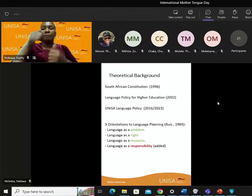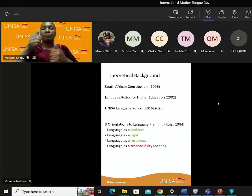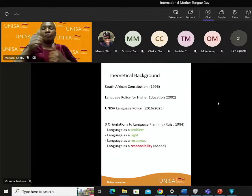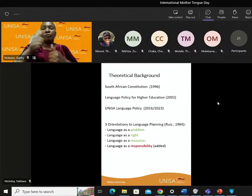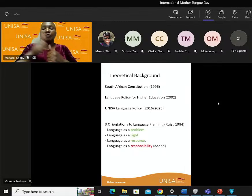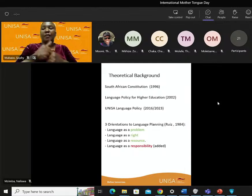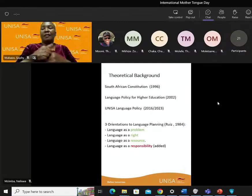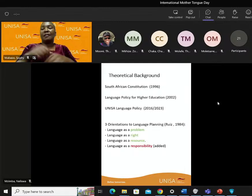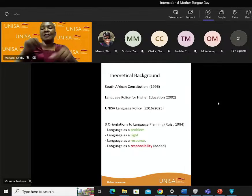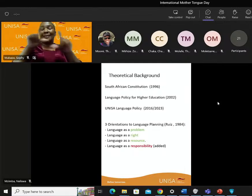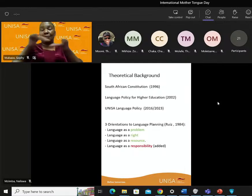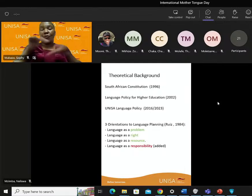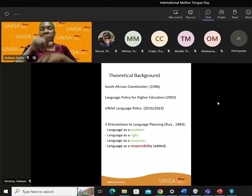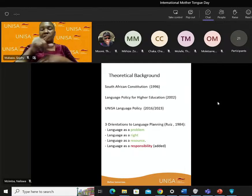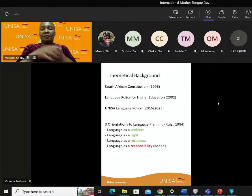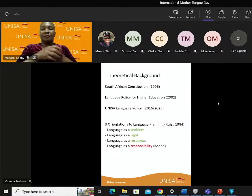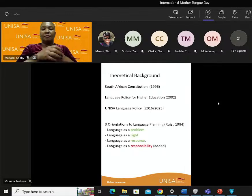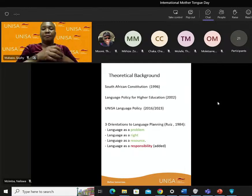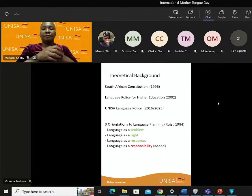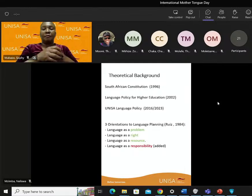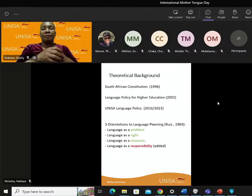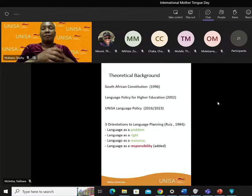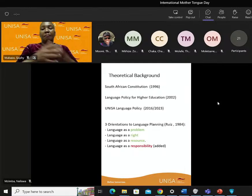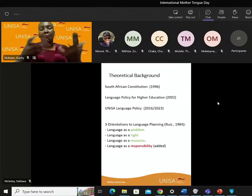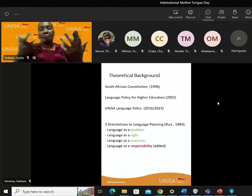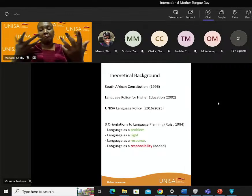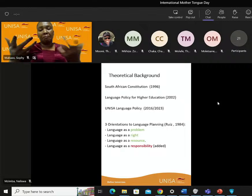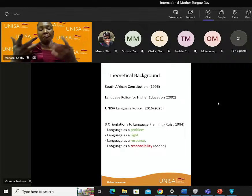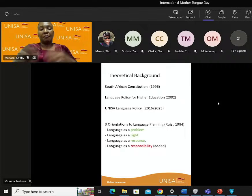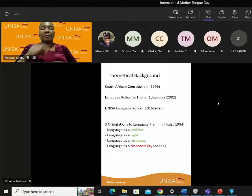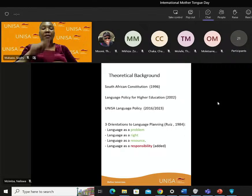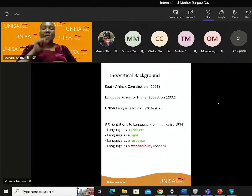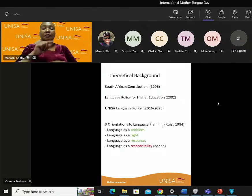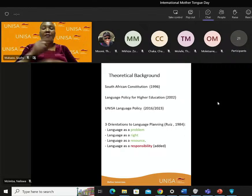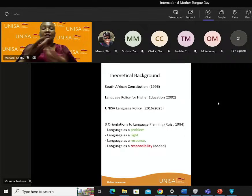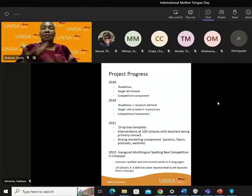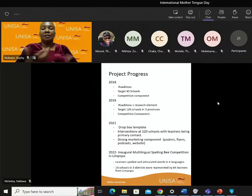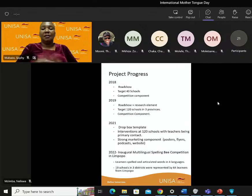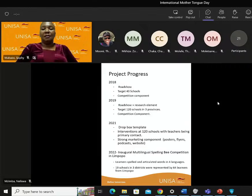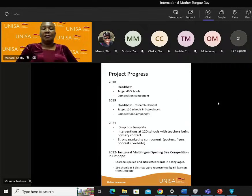day. So with regards to the